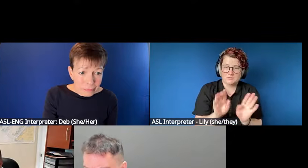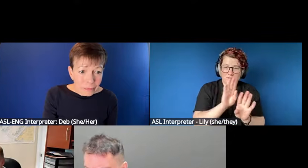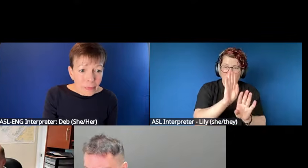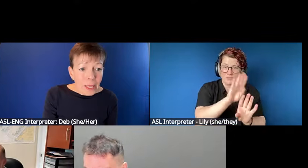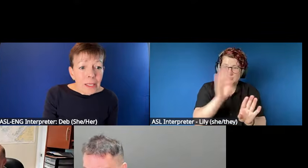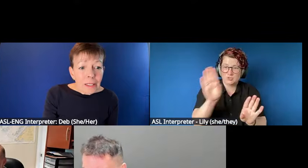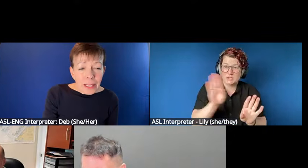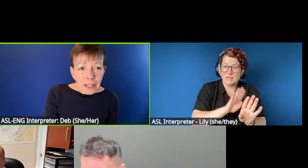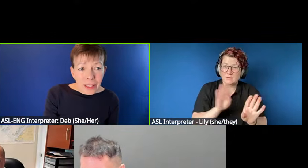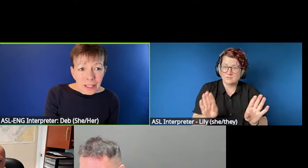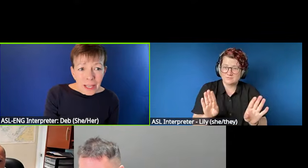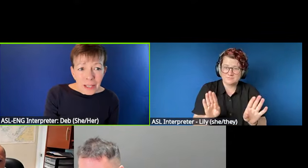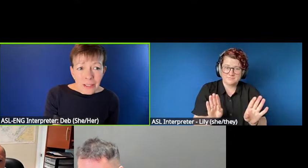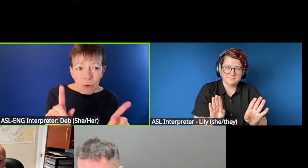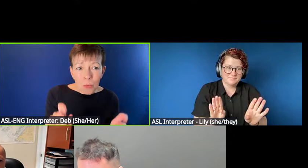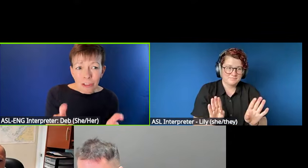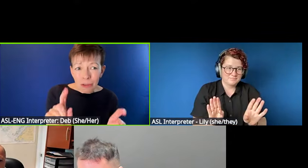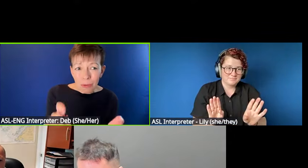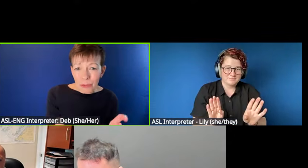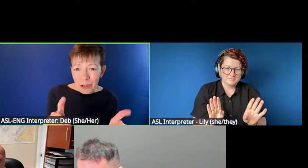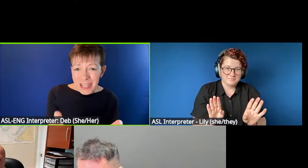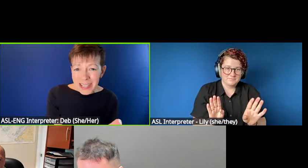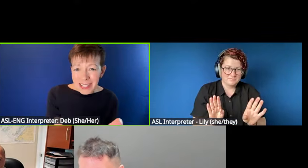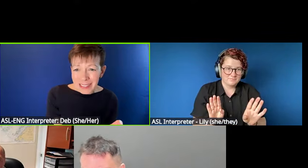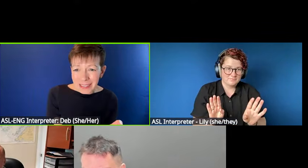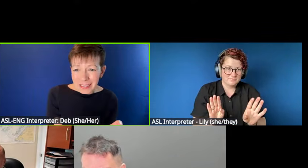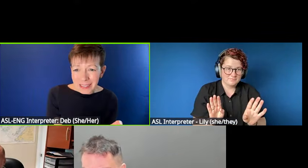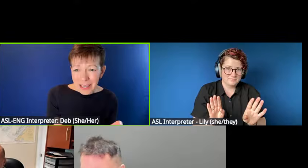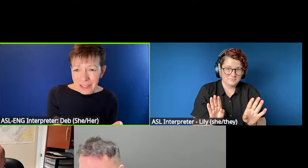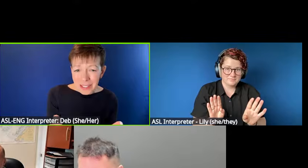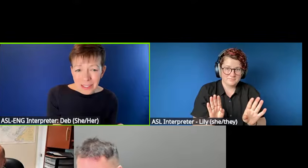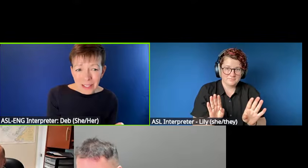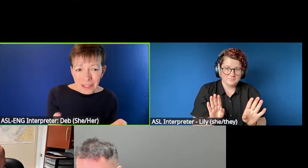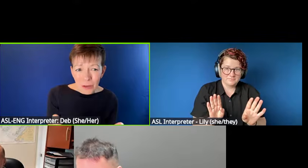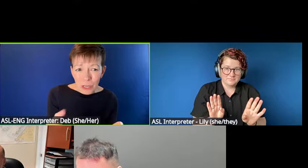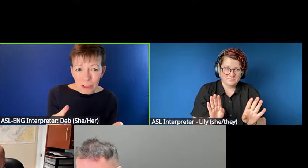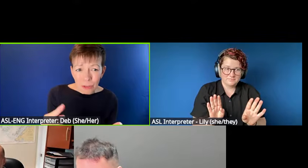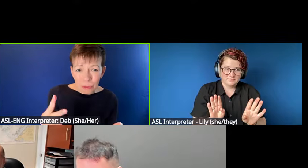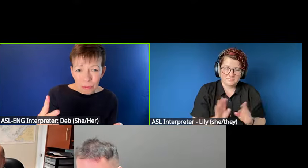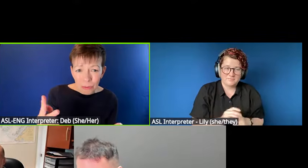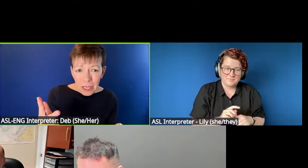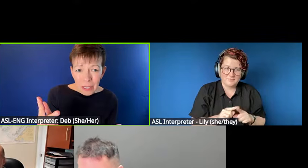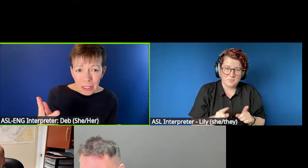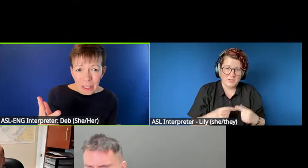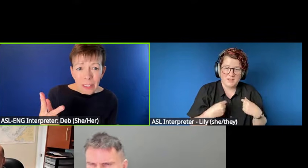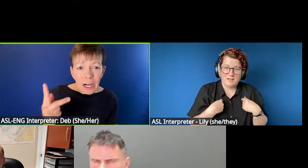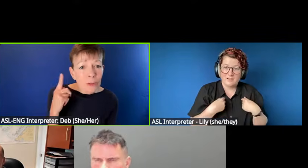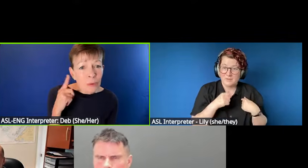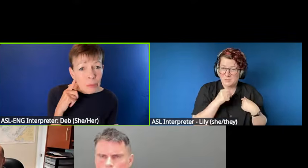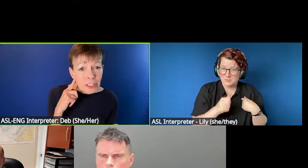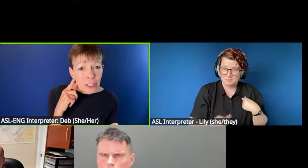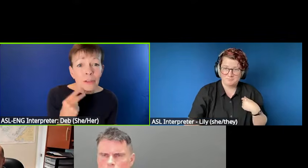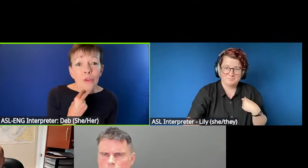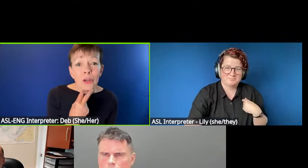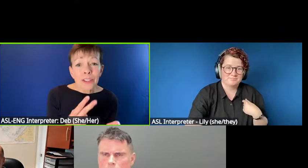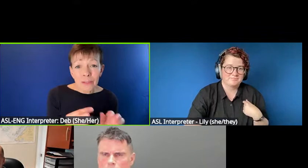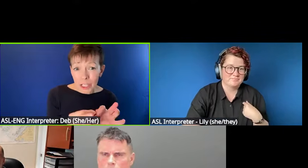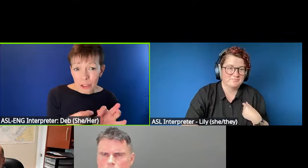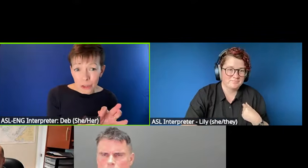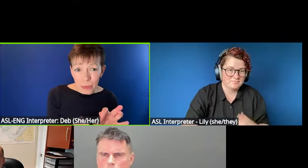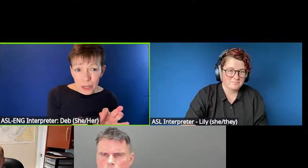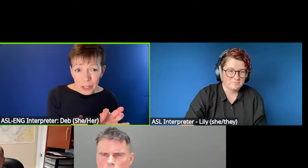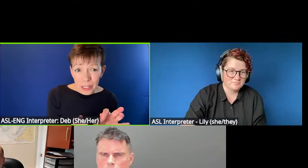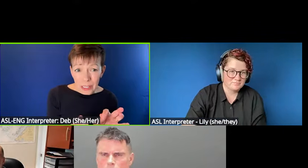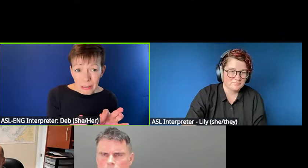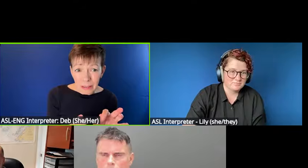Right, hearing none. Testing, 1, 2, 3. Testing, 1, 2, 3. Are you able to hear the voice of